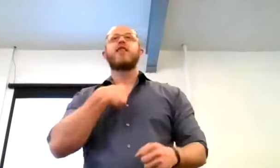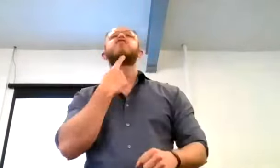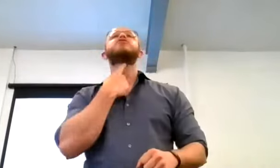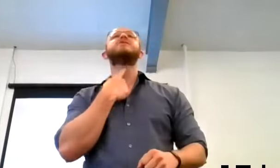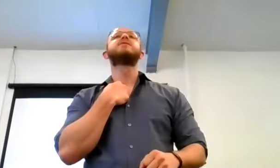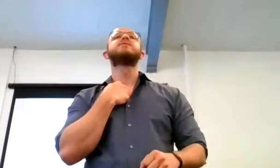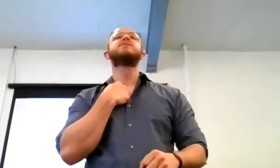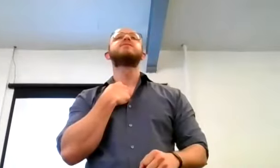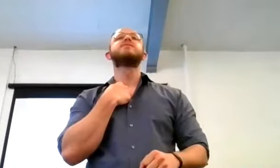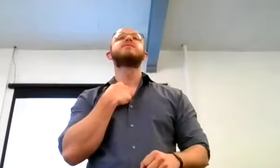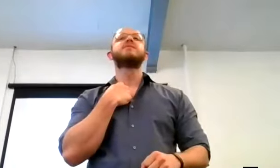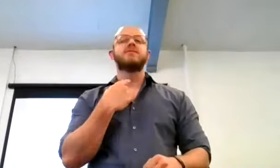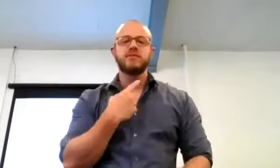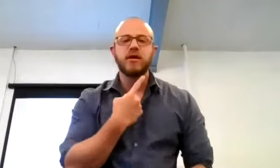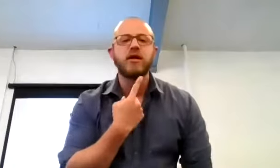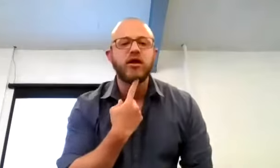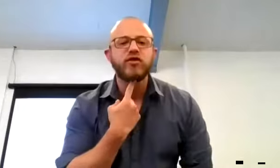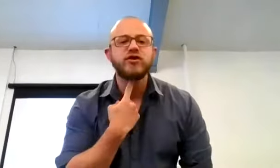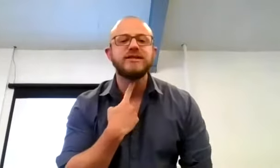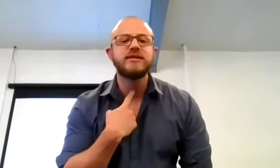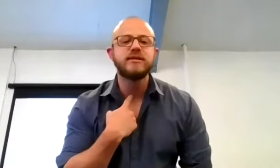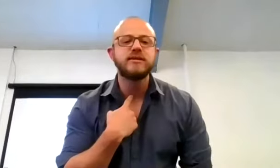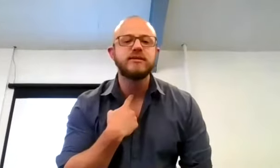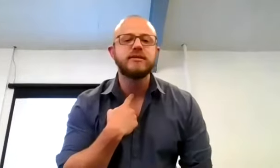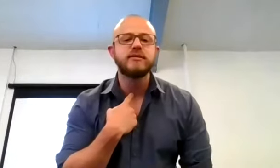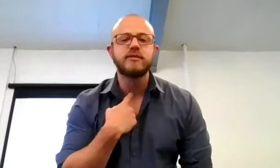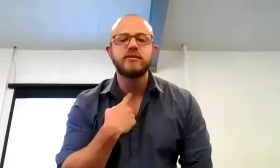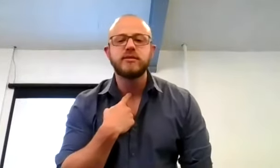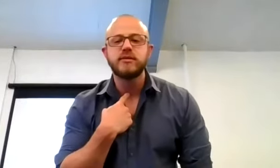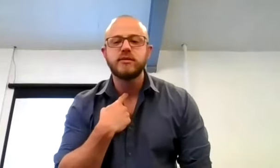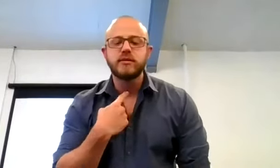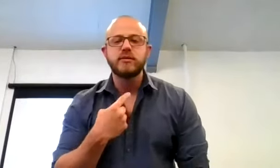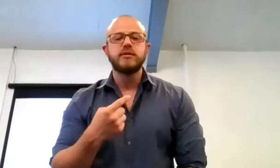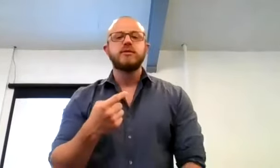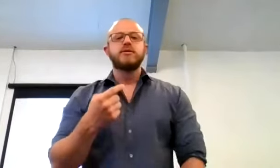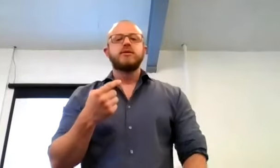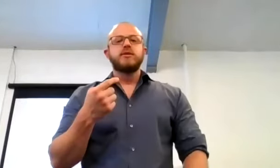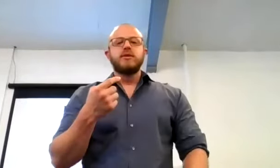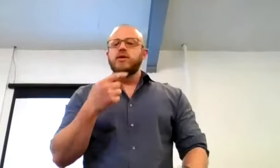The sign for thirsty, okay? There's thirsty.